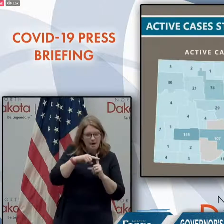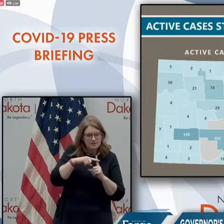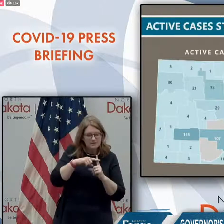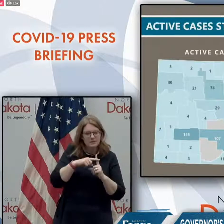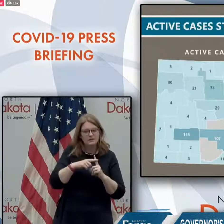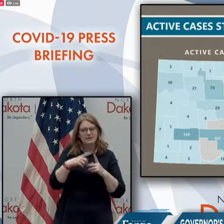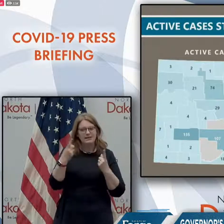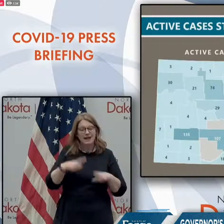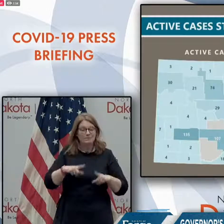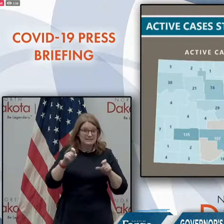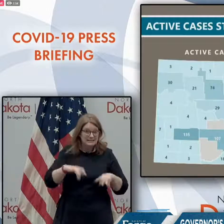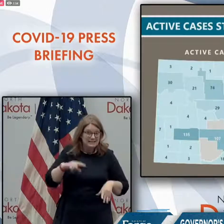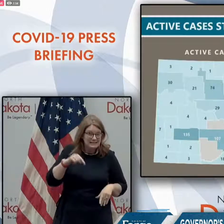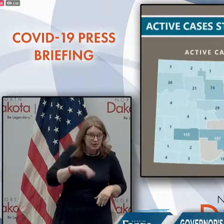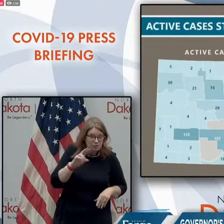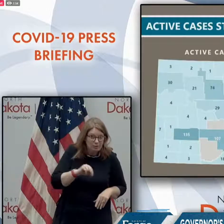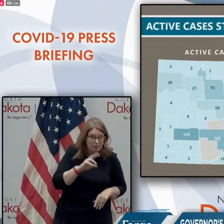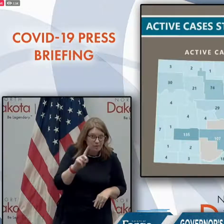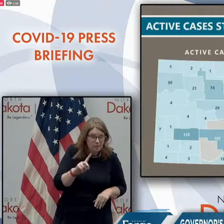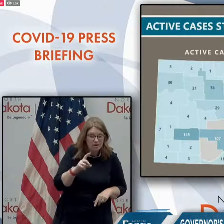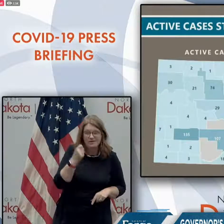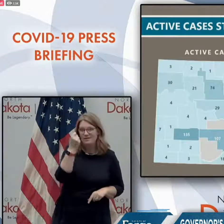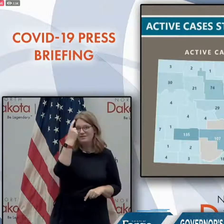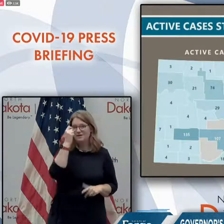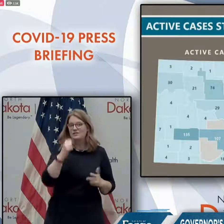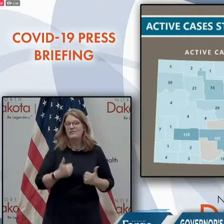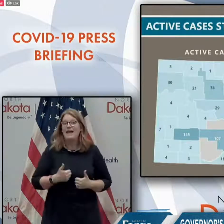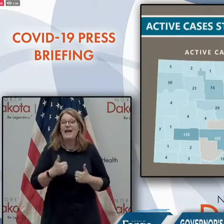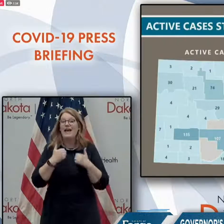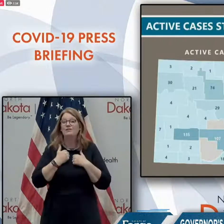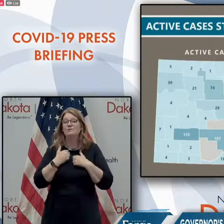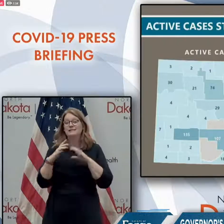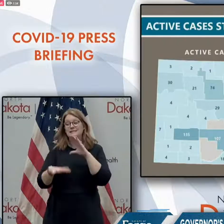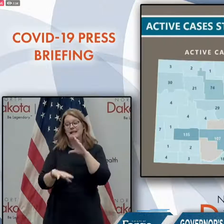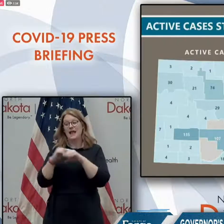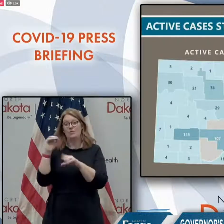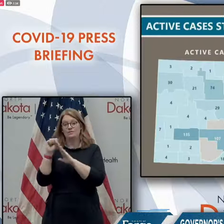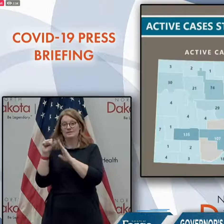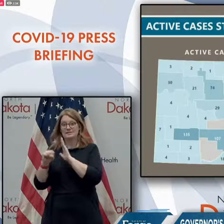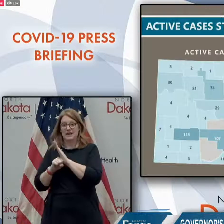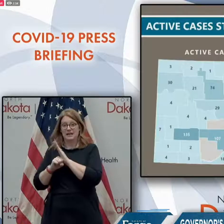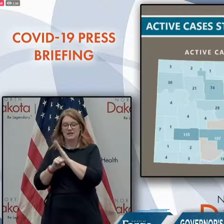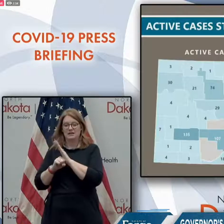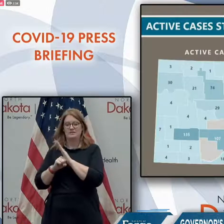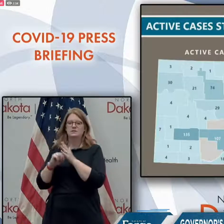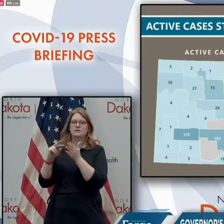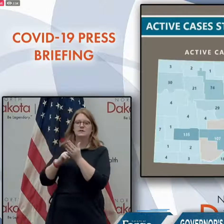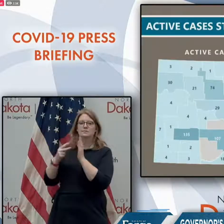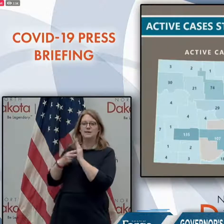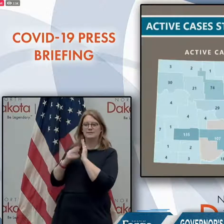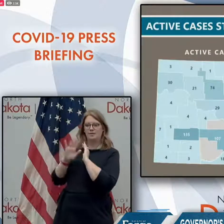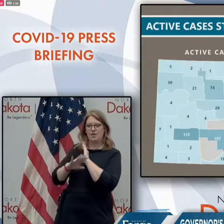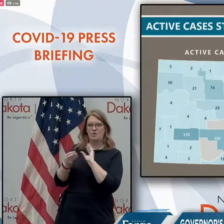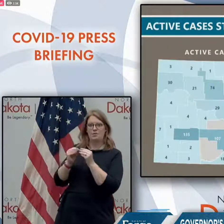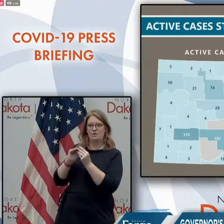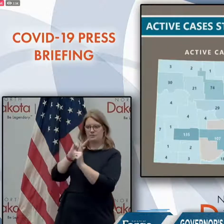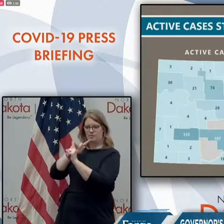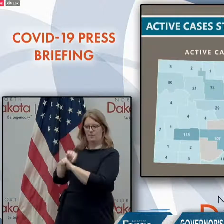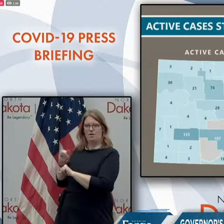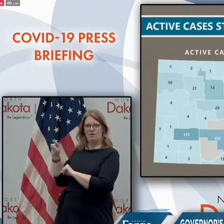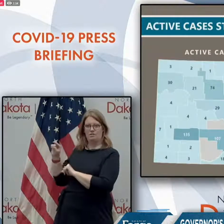North Dakota, but their address is out of state, then they would be reported in another state's data. So